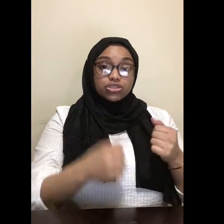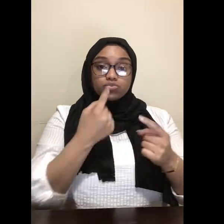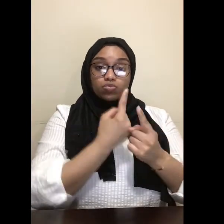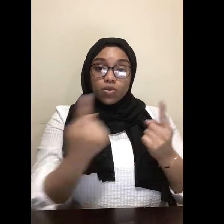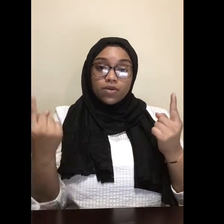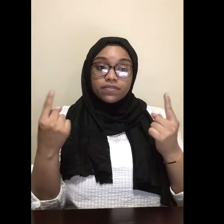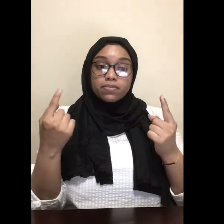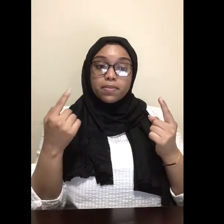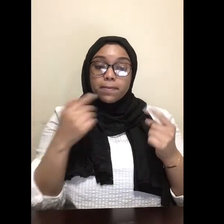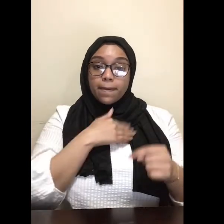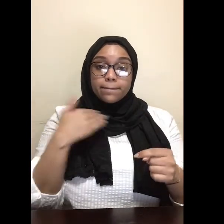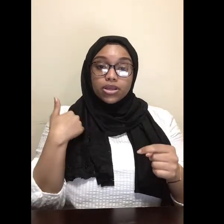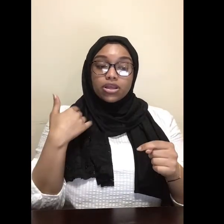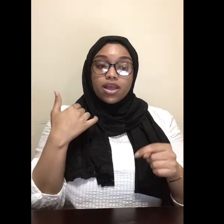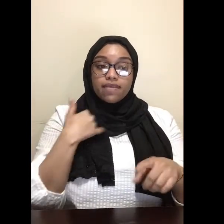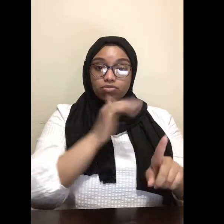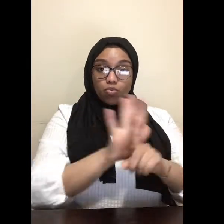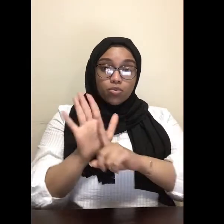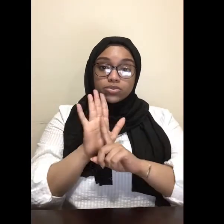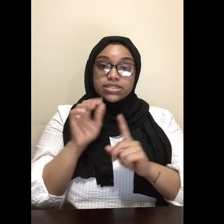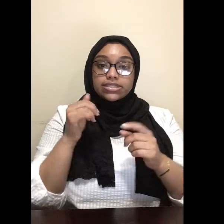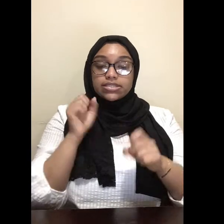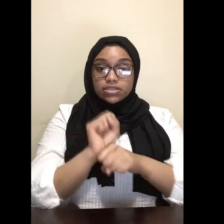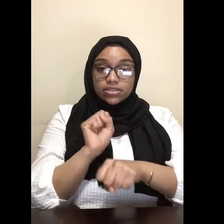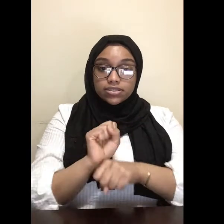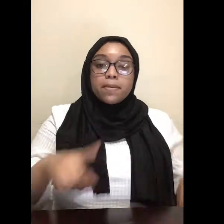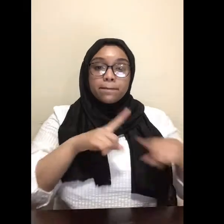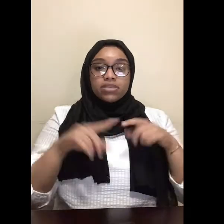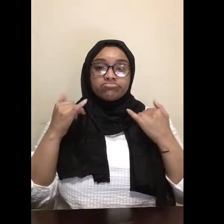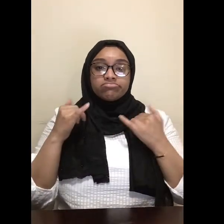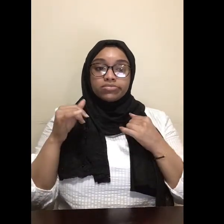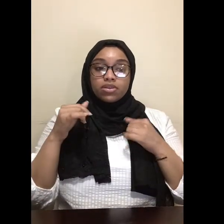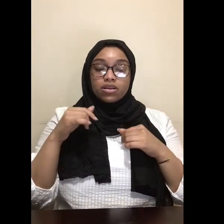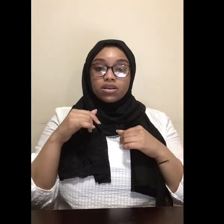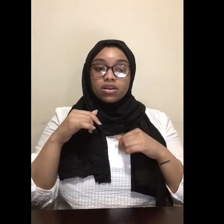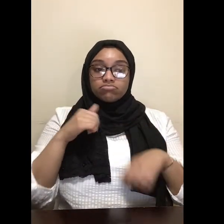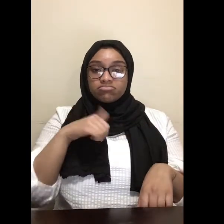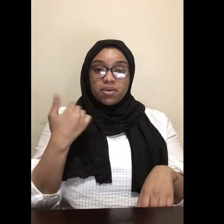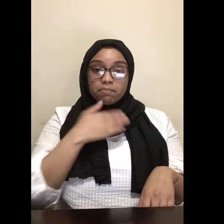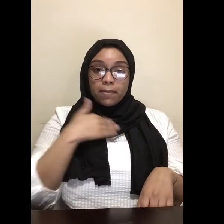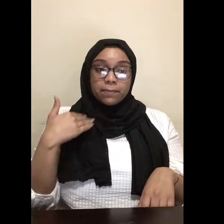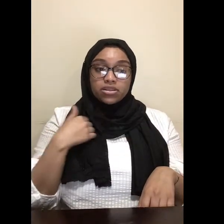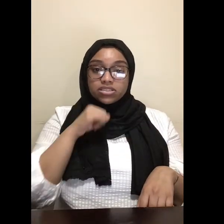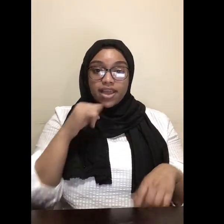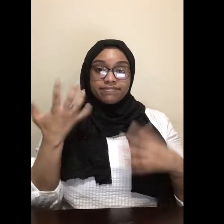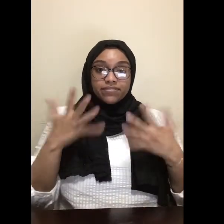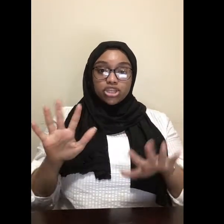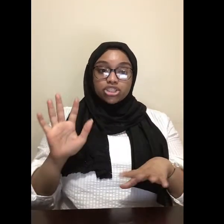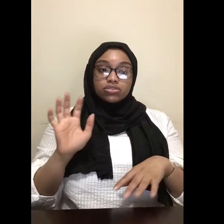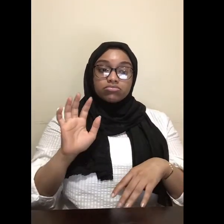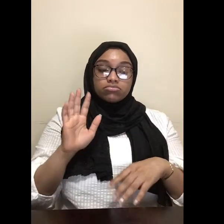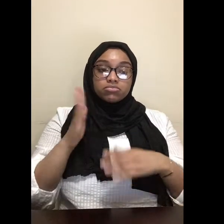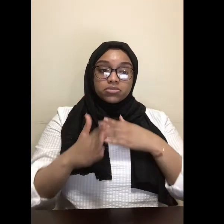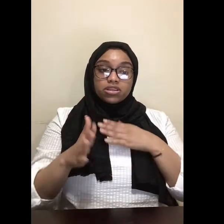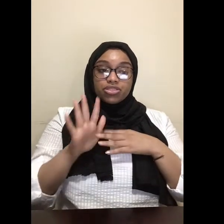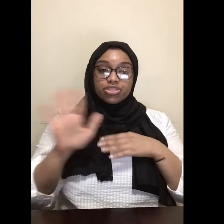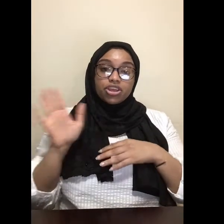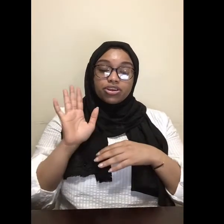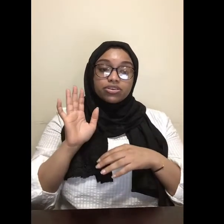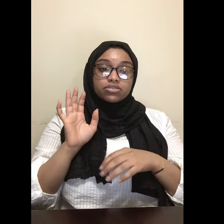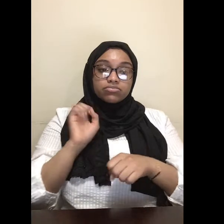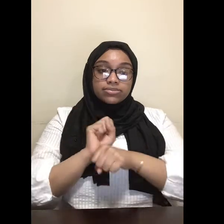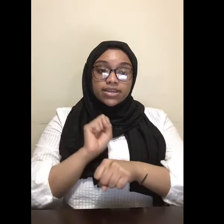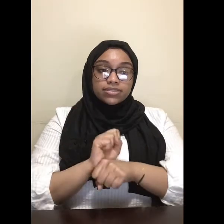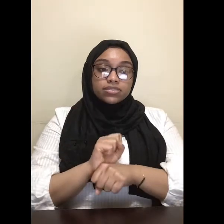the agreed upon deadlines, the things that you agreed to do. And they've also missed your meeting. So what can you do